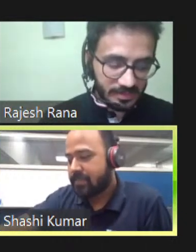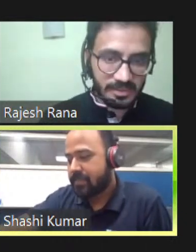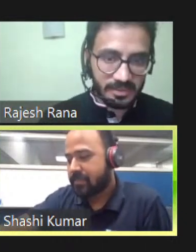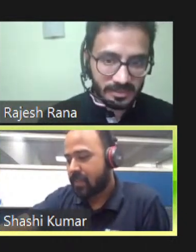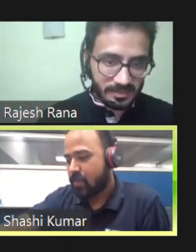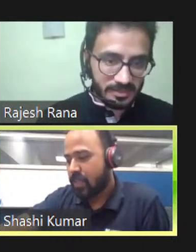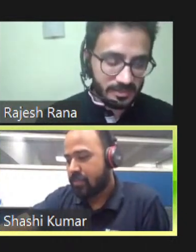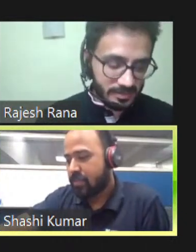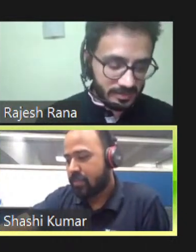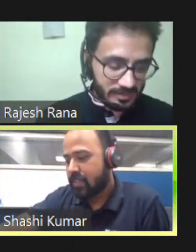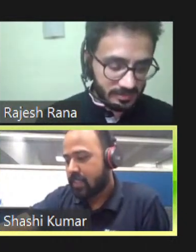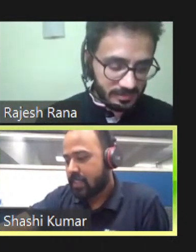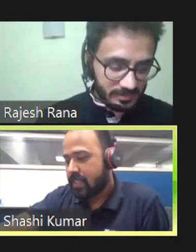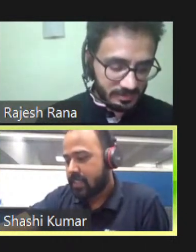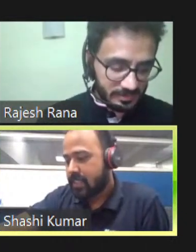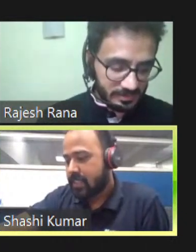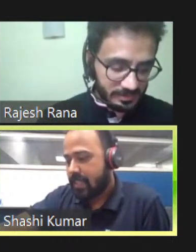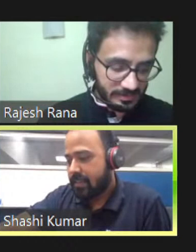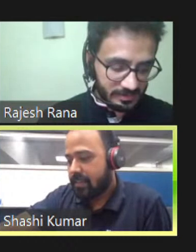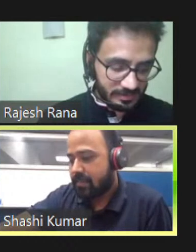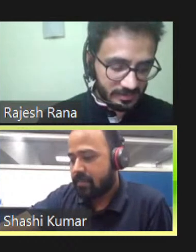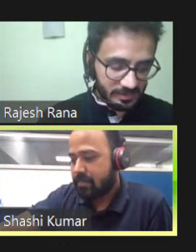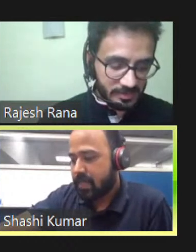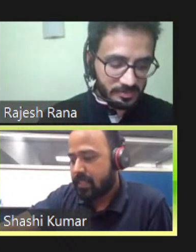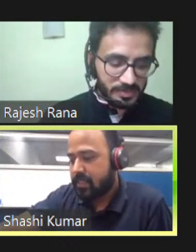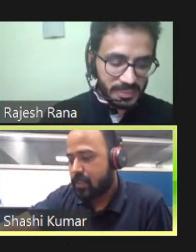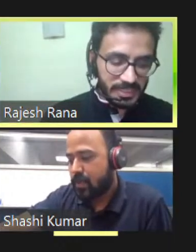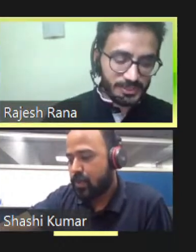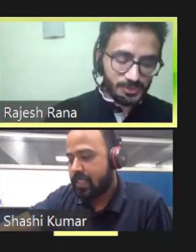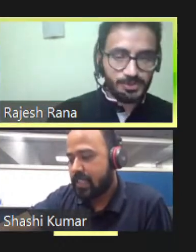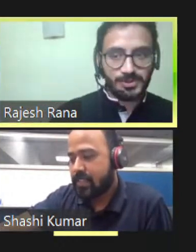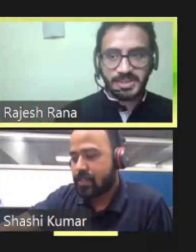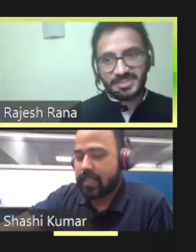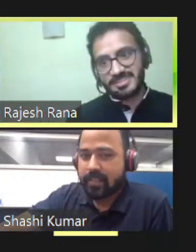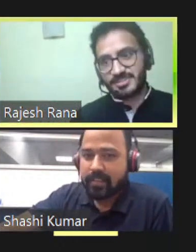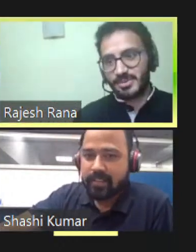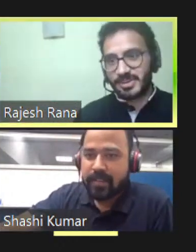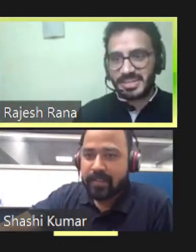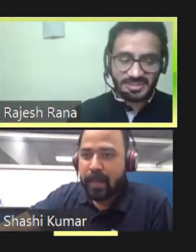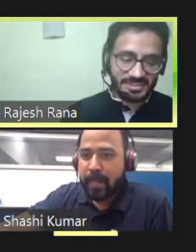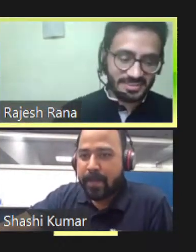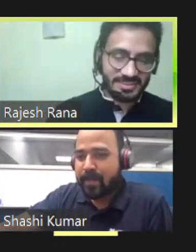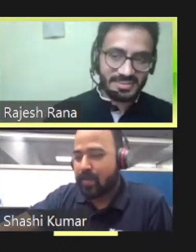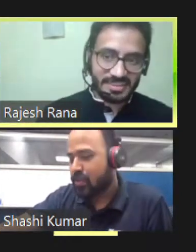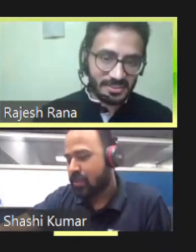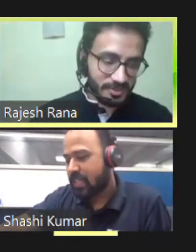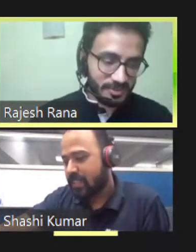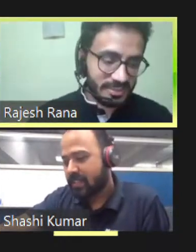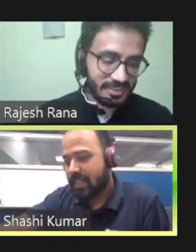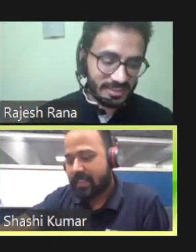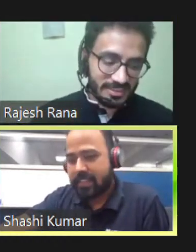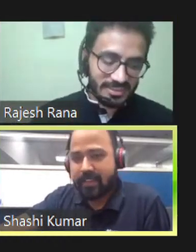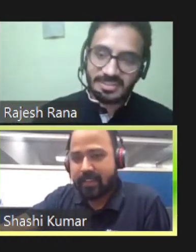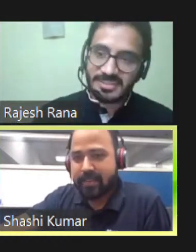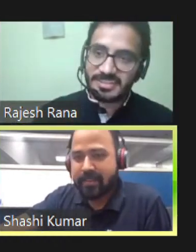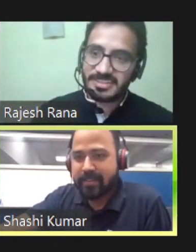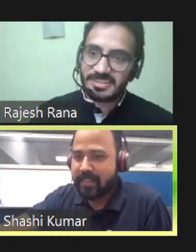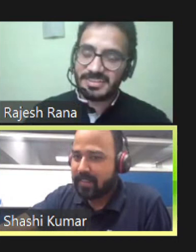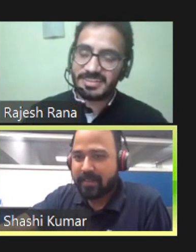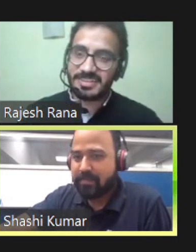yes. Wonderful. Zenon, please no, Please yes, no, sorry. yes, sorry. So That's good. Rajesh, I